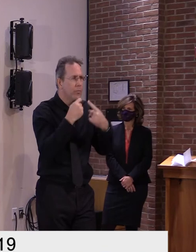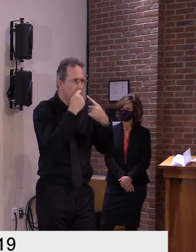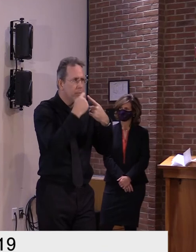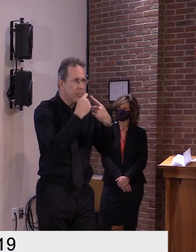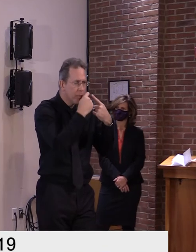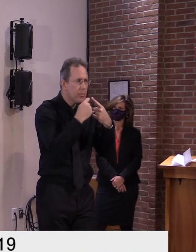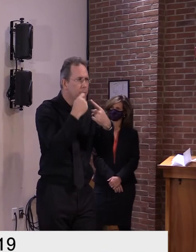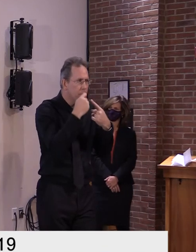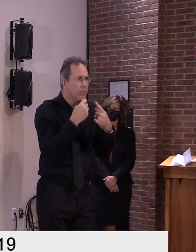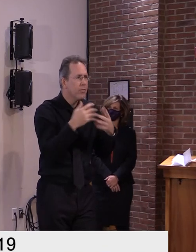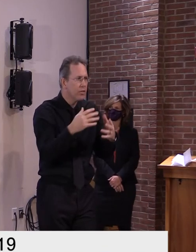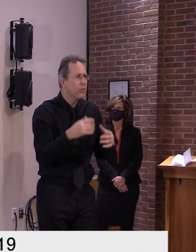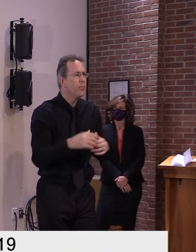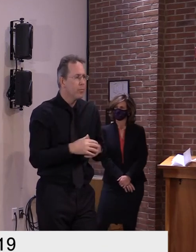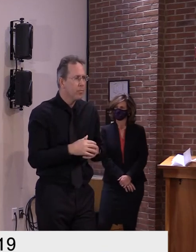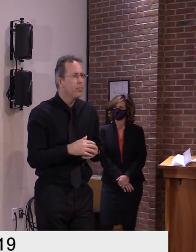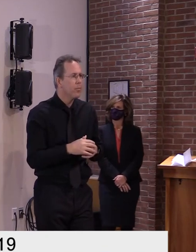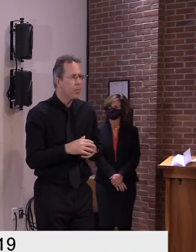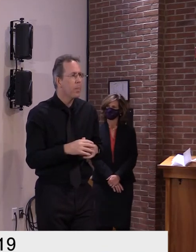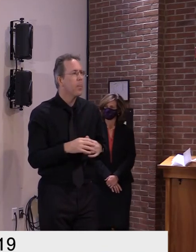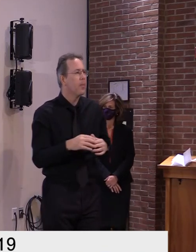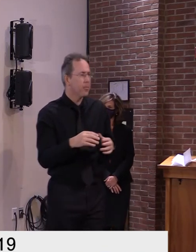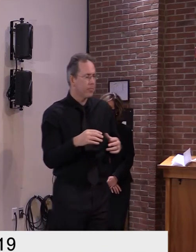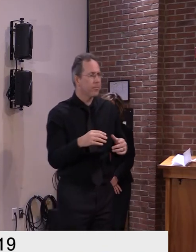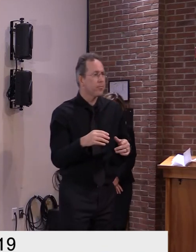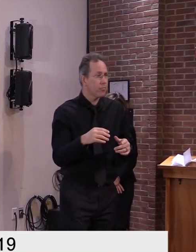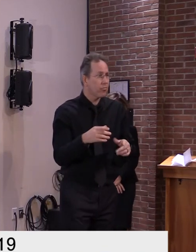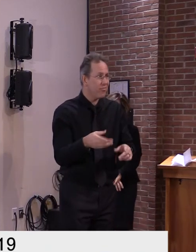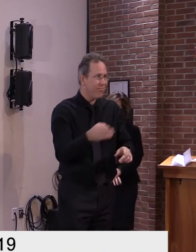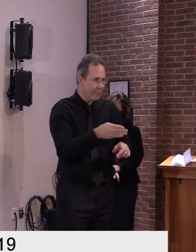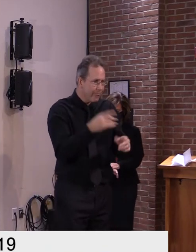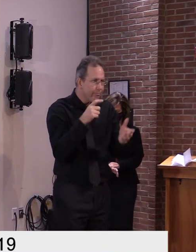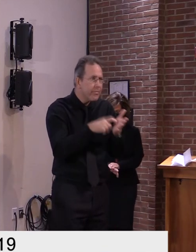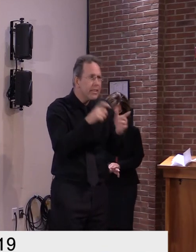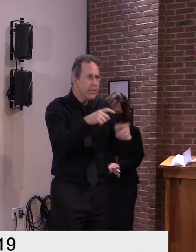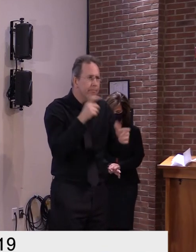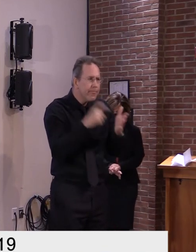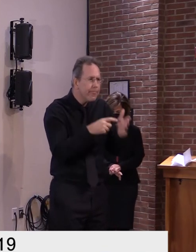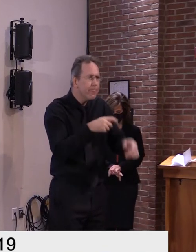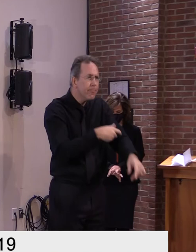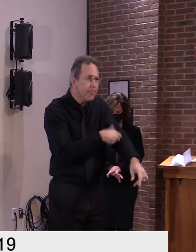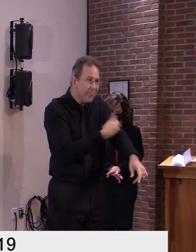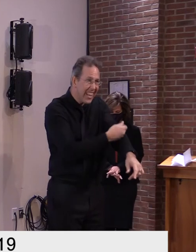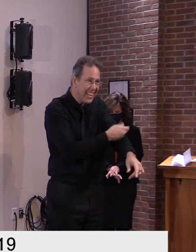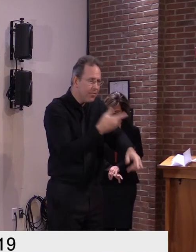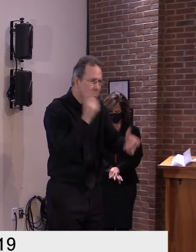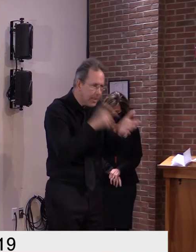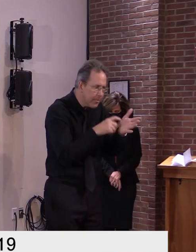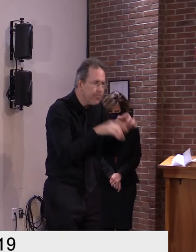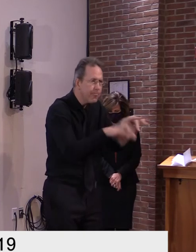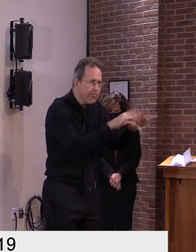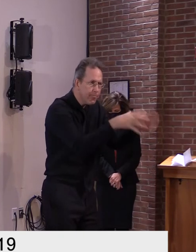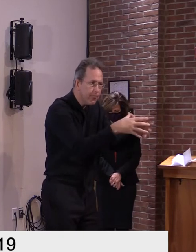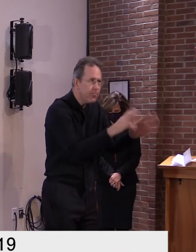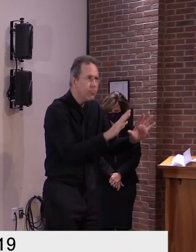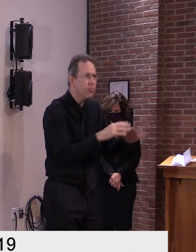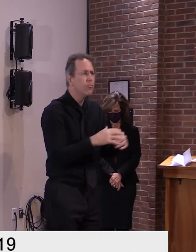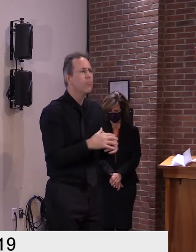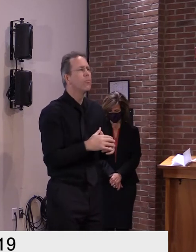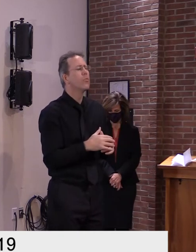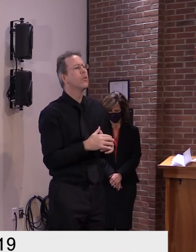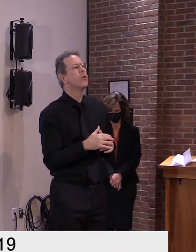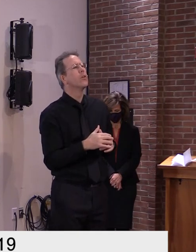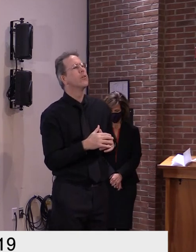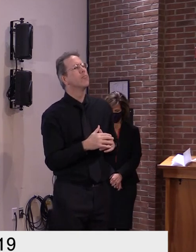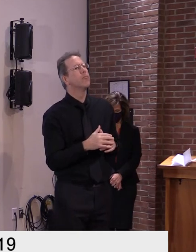It's not really their commentary on asymptomatic people or their goal regarding asymptomatic